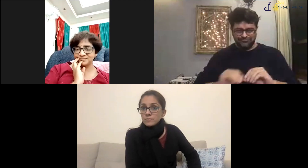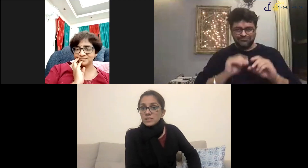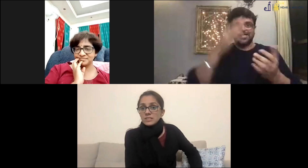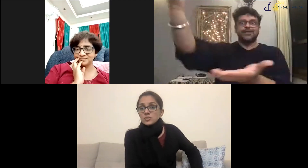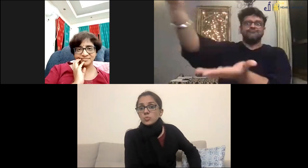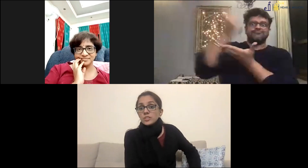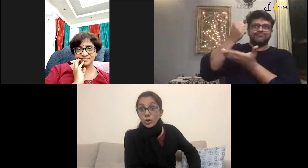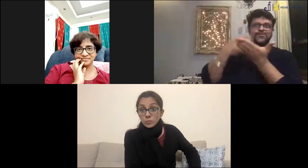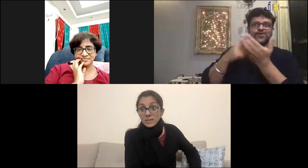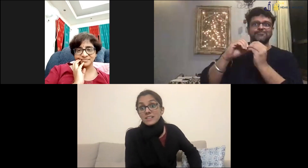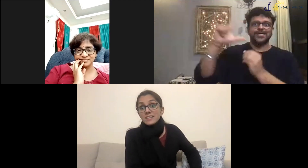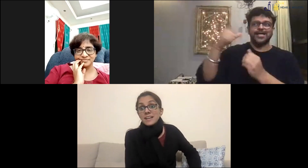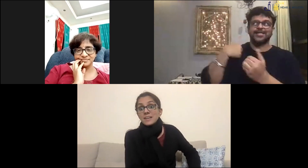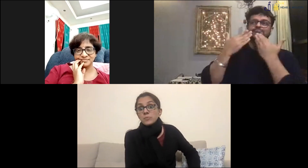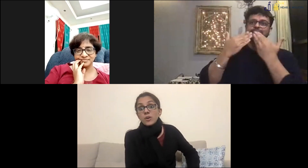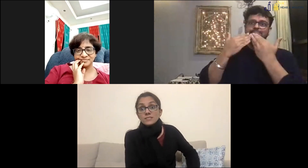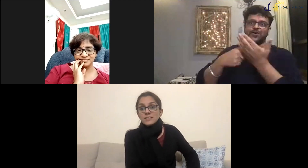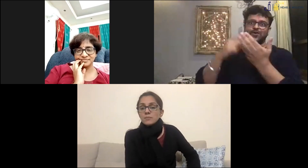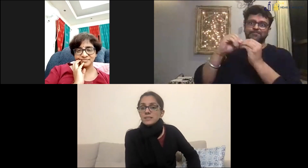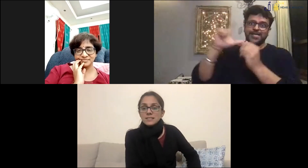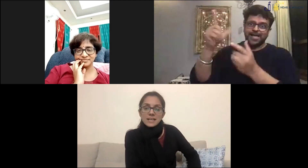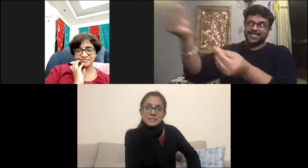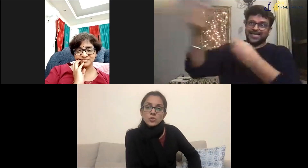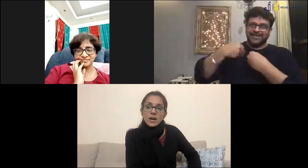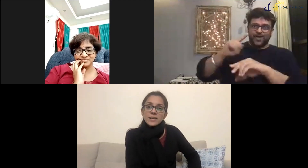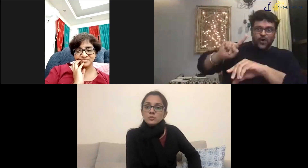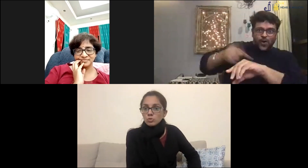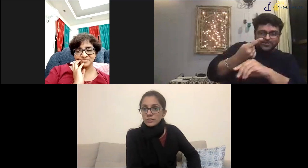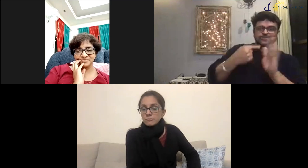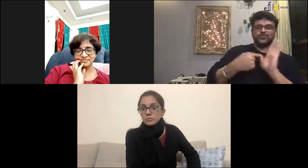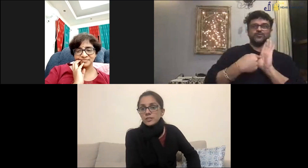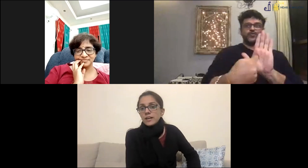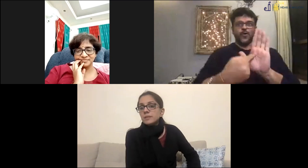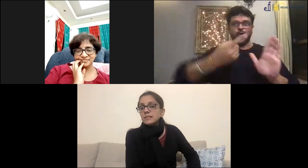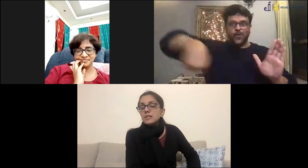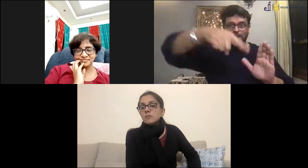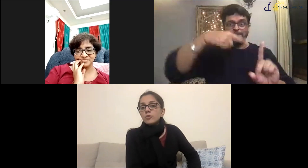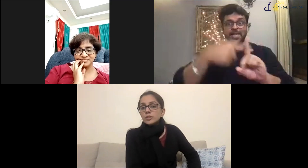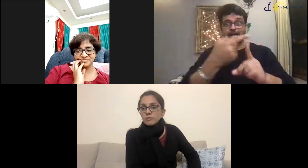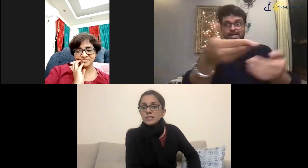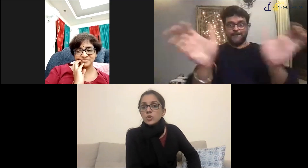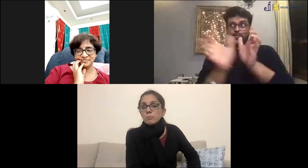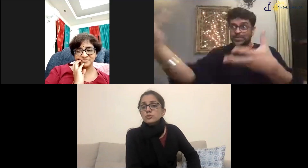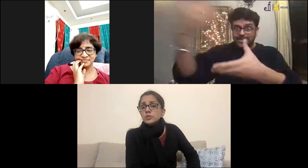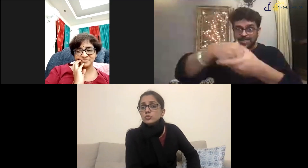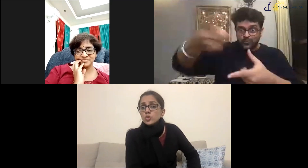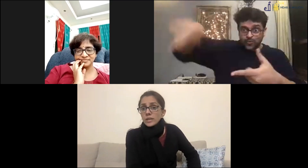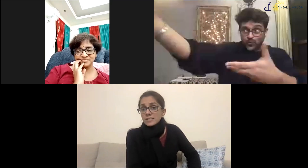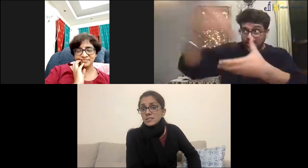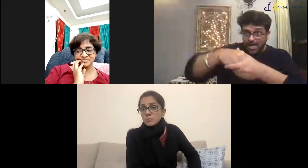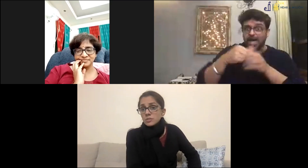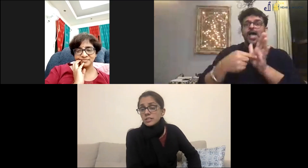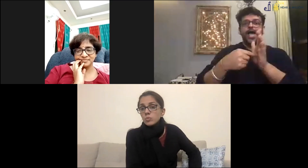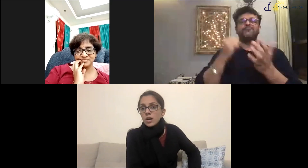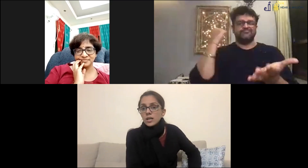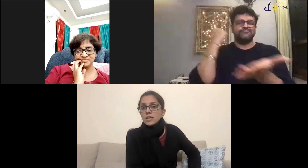etc. So we documented it and we got that RBL grant. So I am so grateful to the RBL for giving us an opportunity to showcase